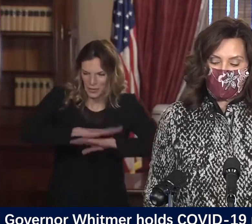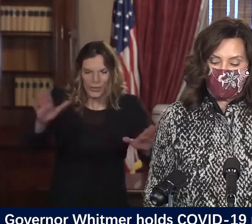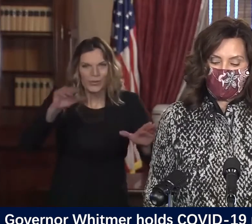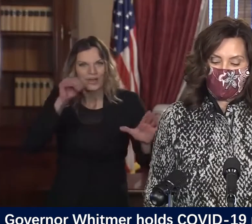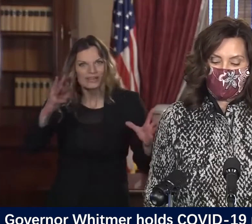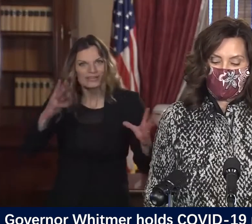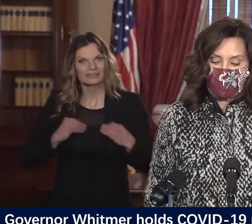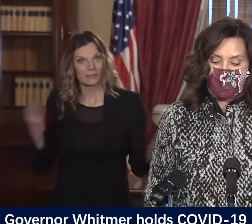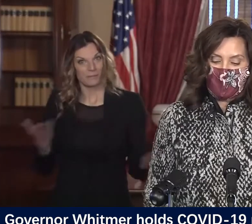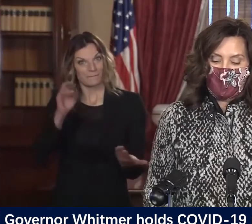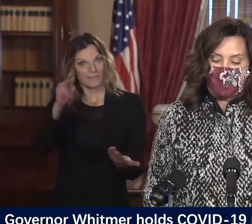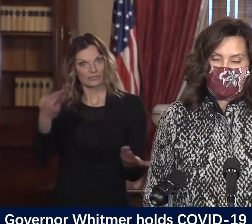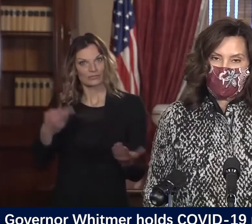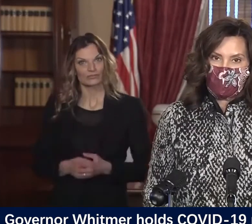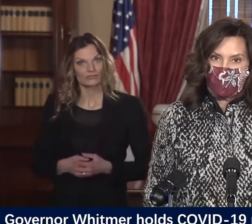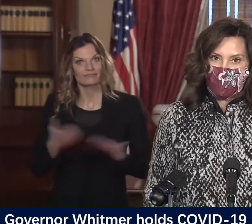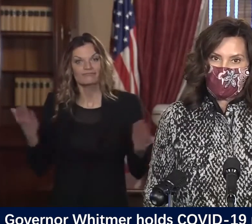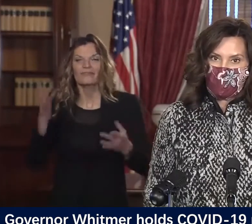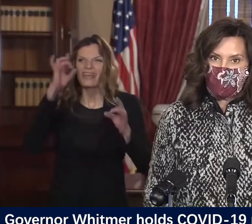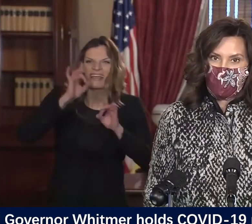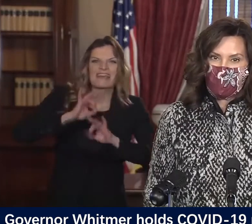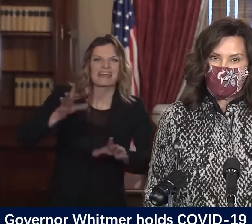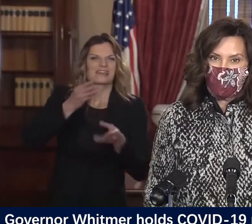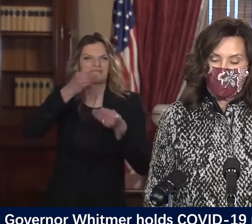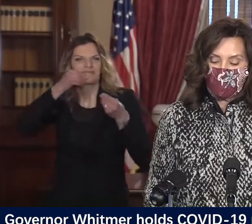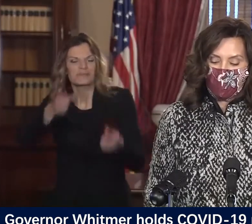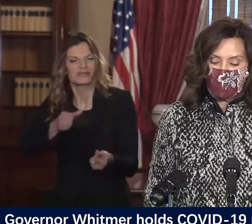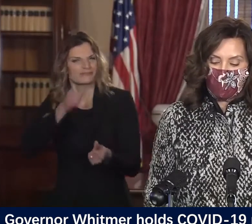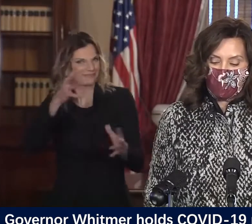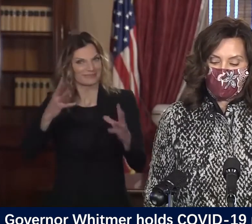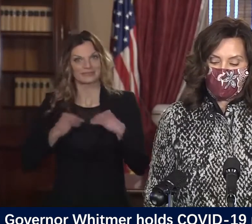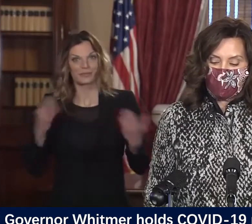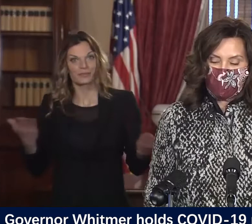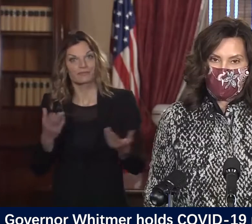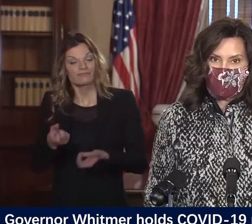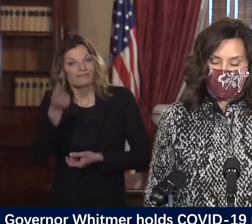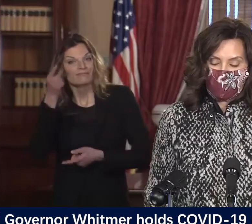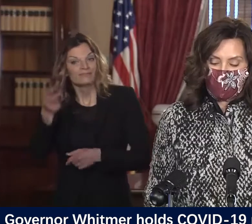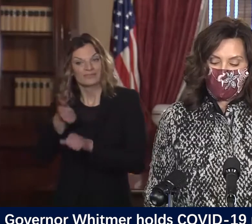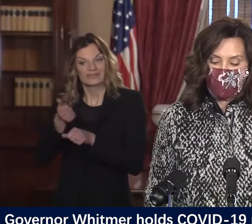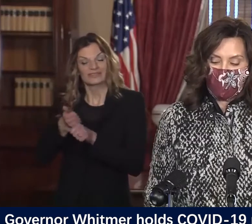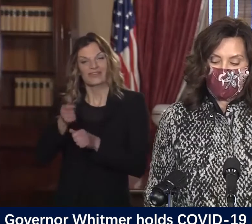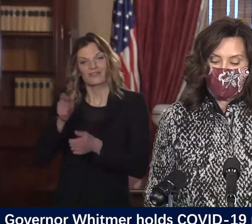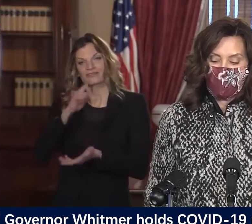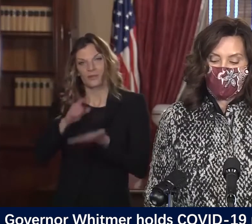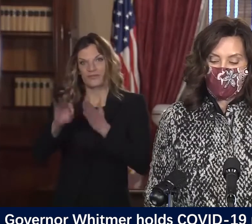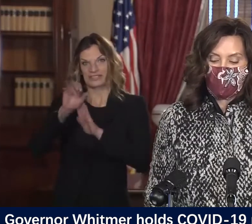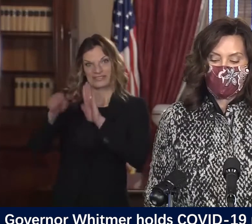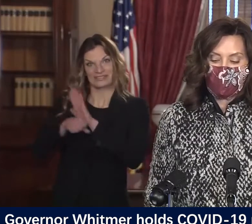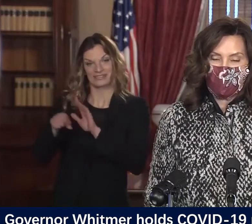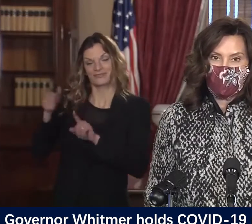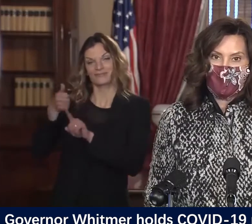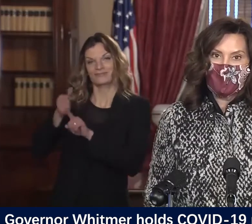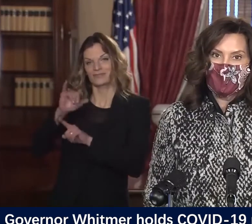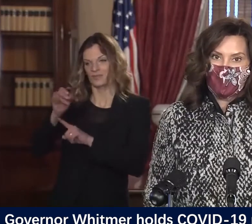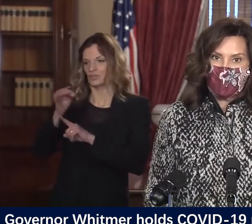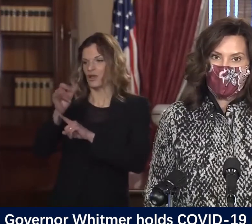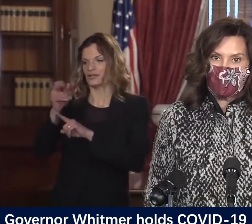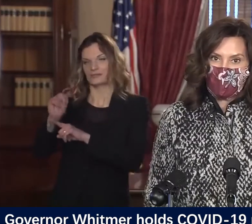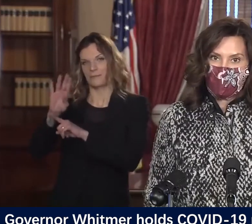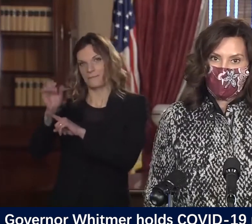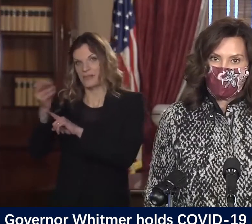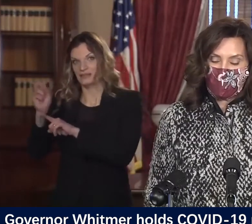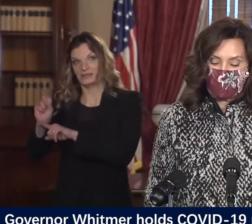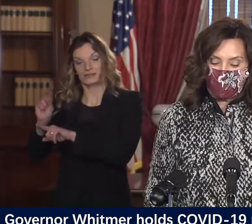in Michigan. Secretary Benson has worked 24 hours, 7 days a week, to ensure a safe,